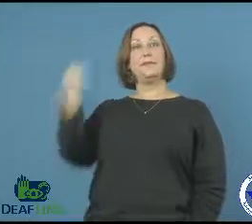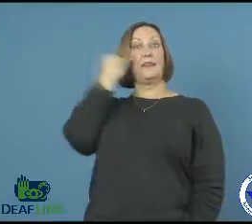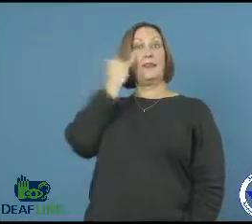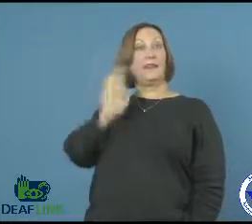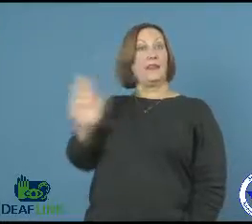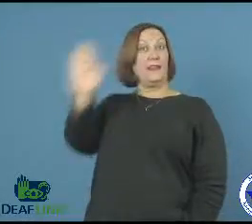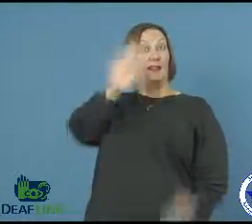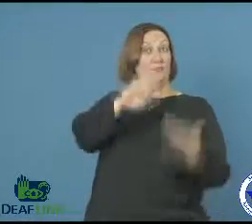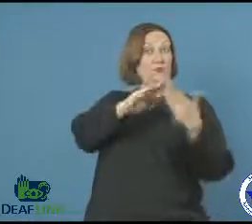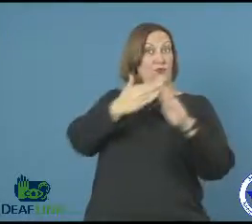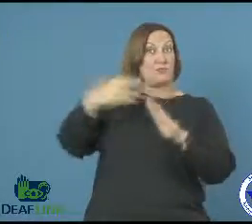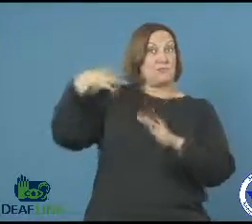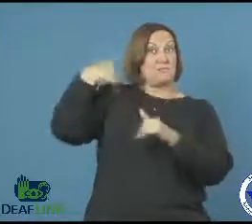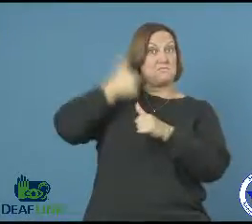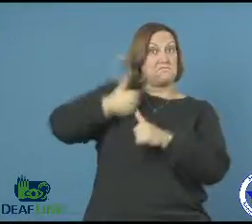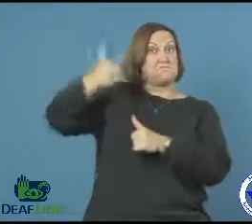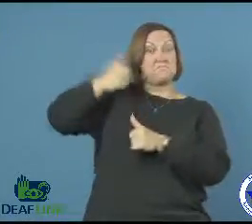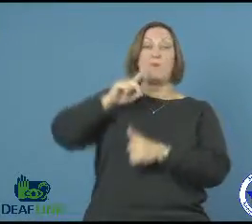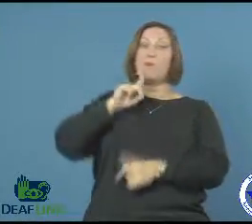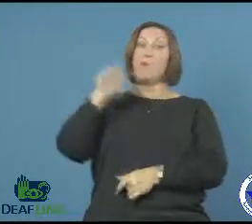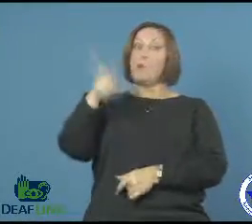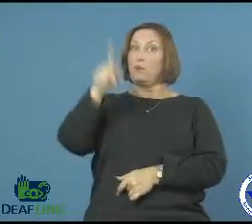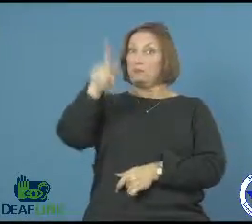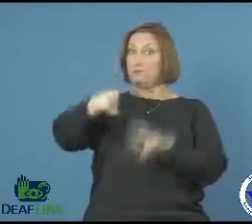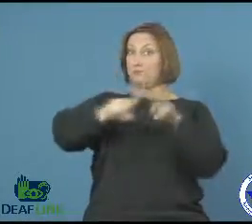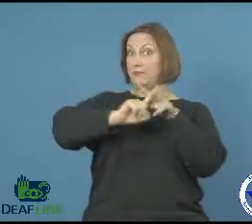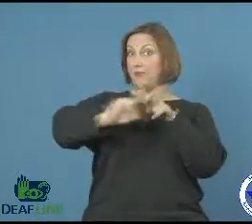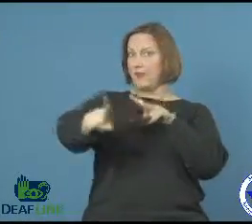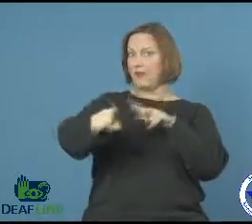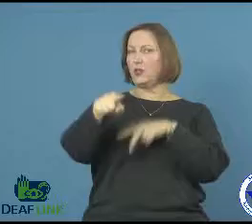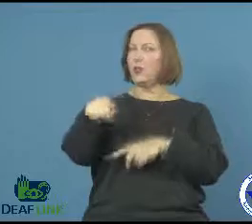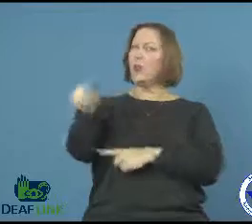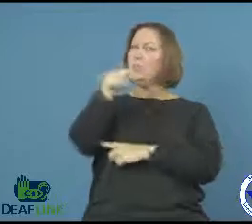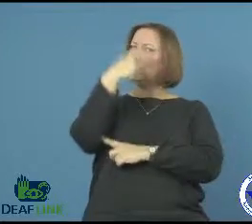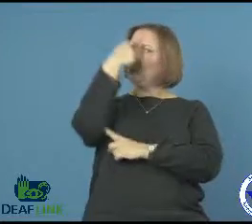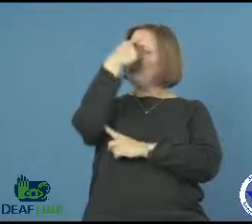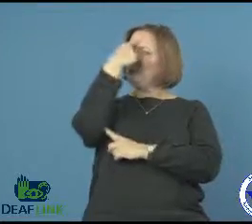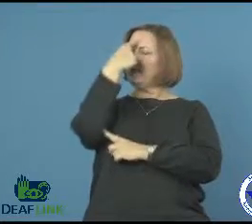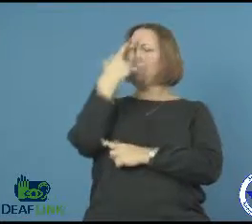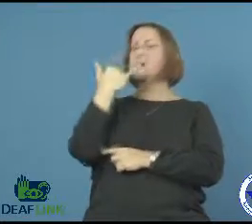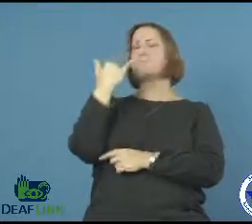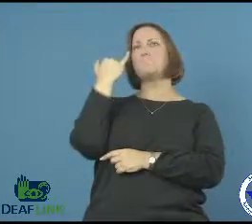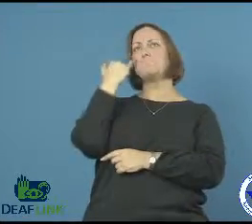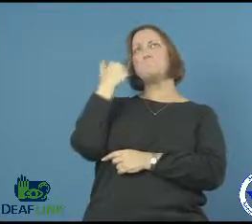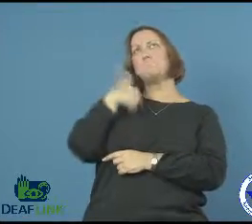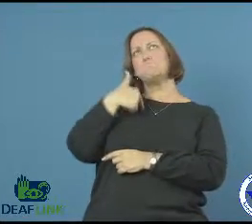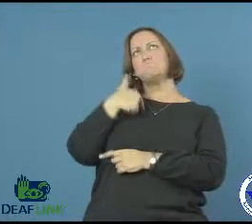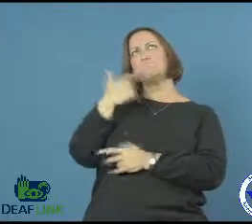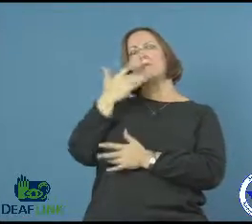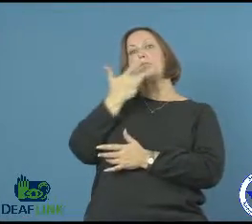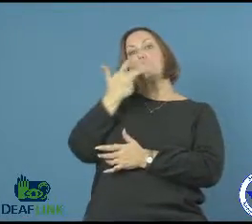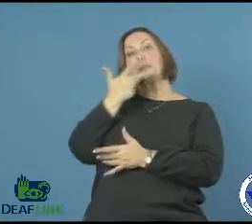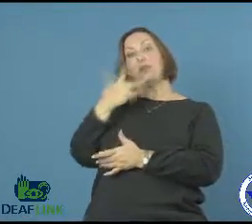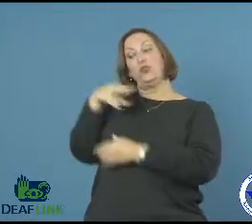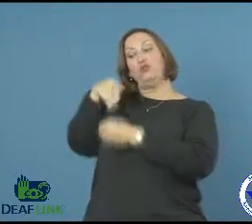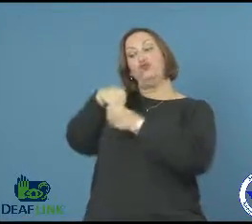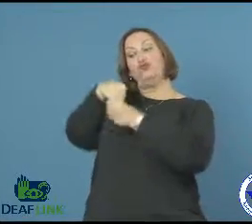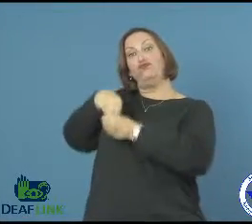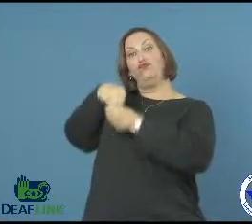If local officials call for a hurricane evacuation, consider whether you want to shelter with friends and